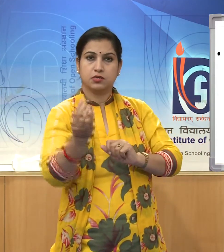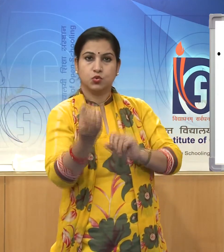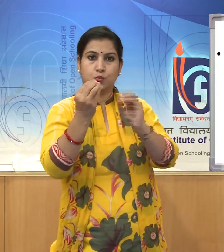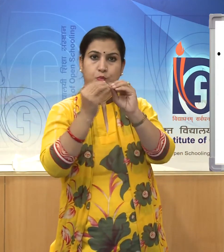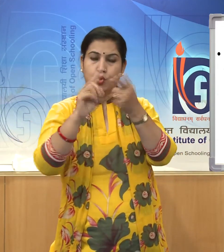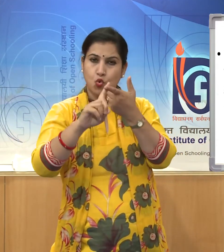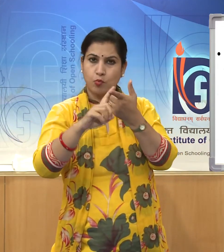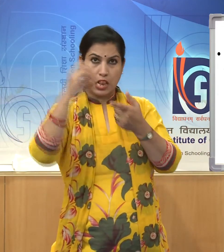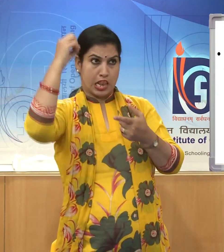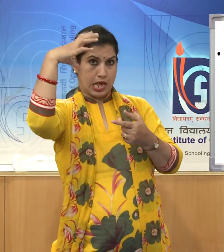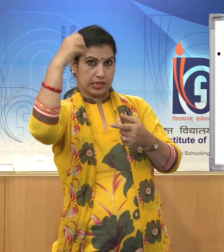forms.